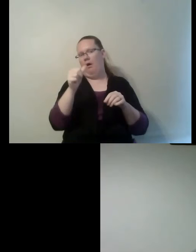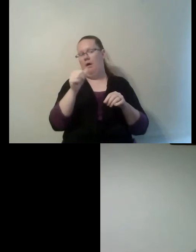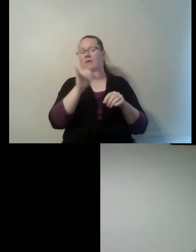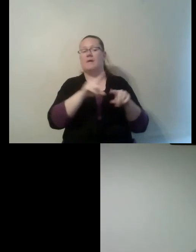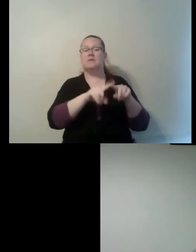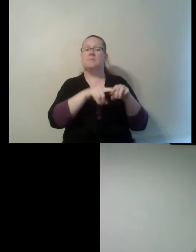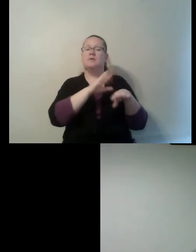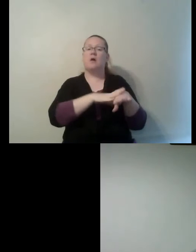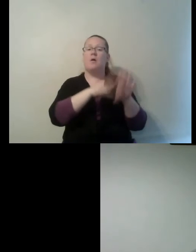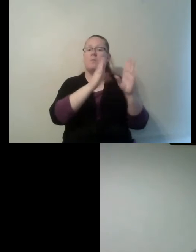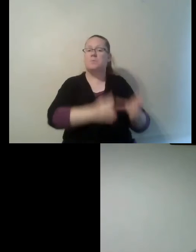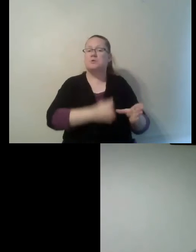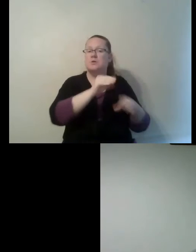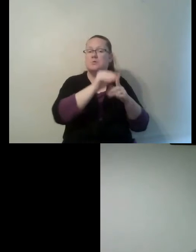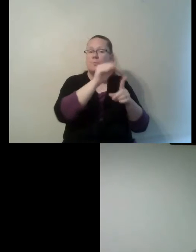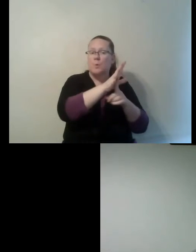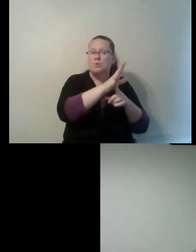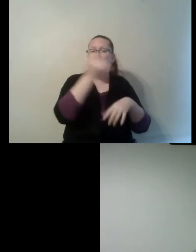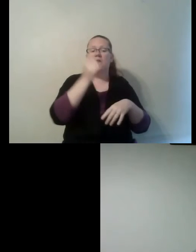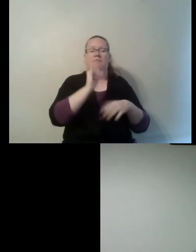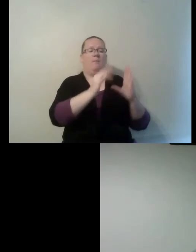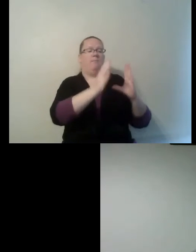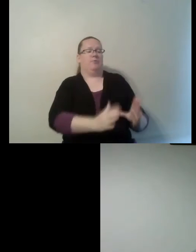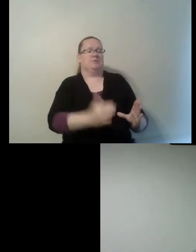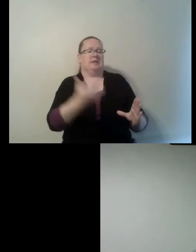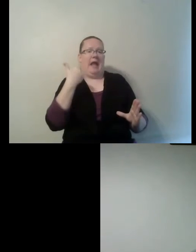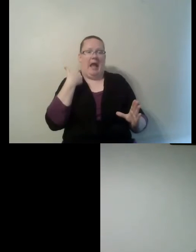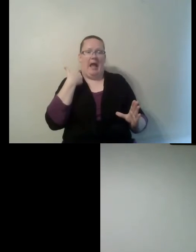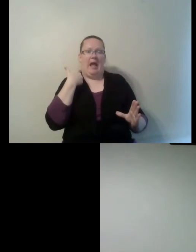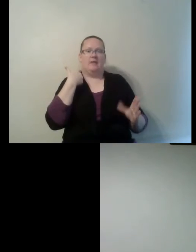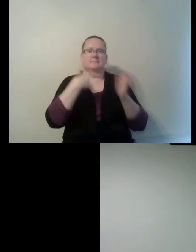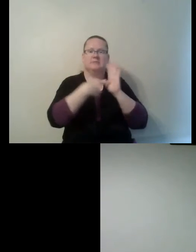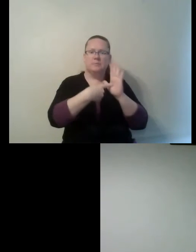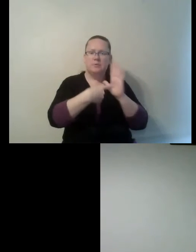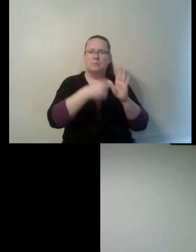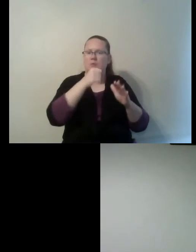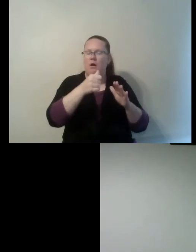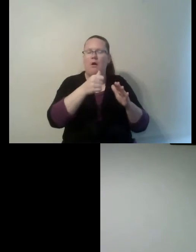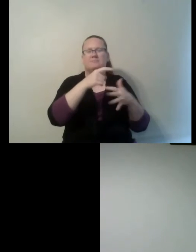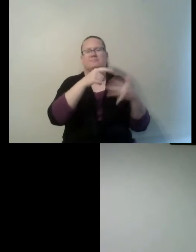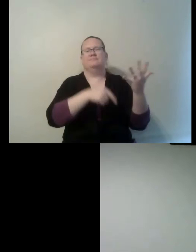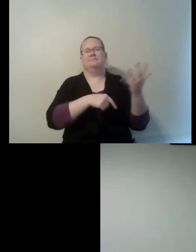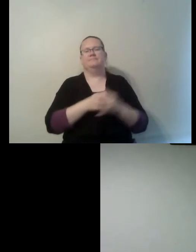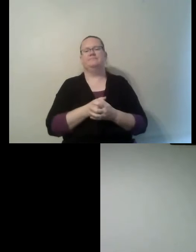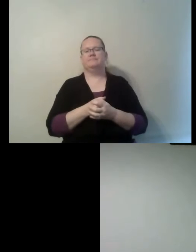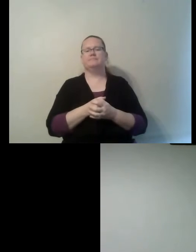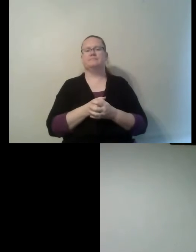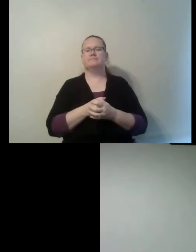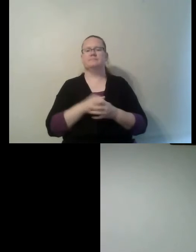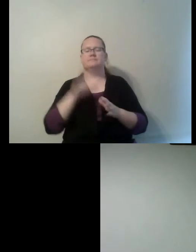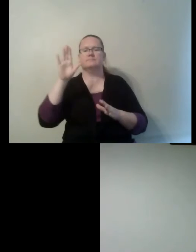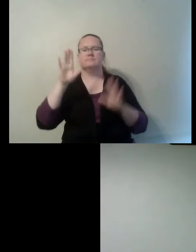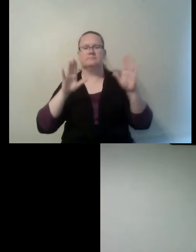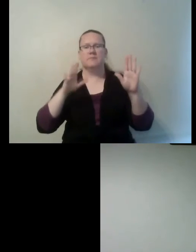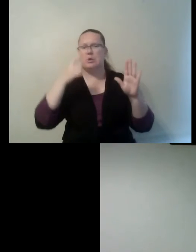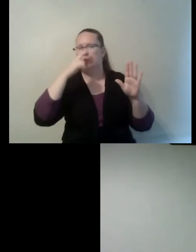patient that they were exposed to and whether or not our people were actually displaying symptoms. Okay. Chief, can I just piggyback off of your comment